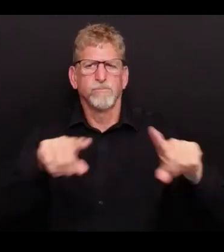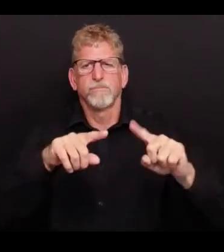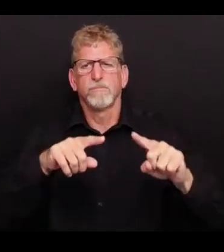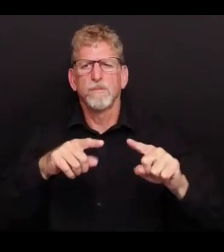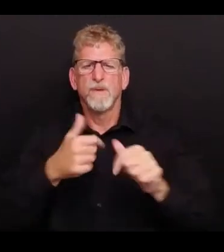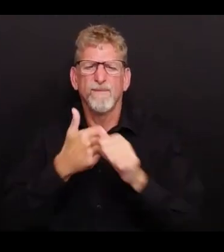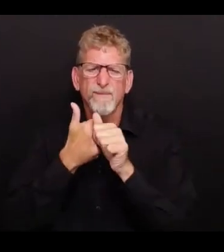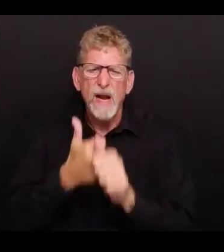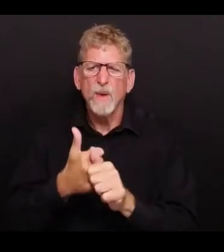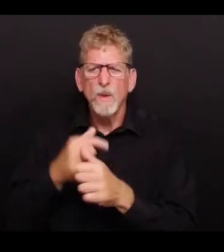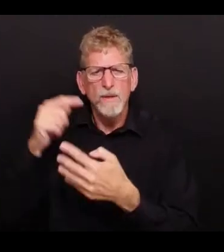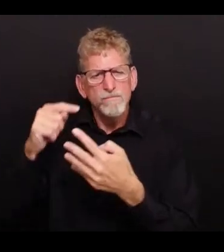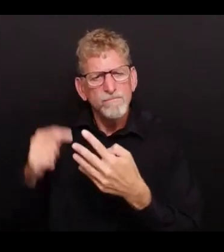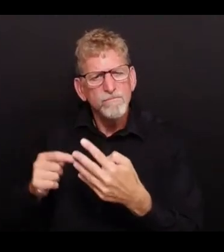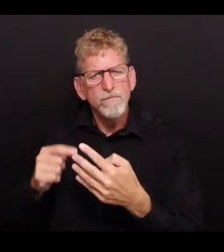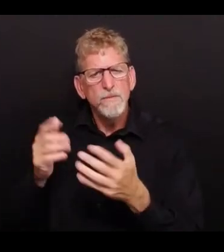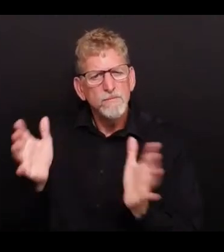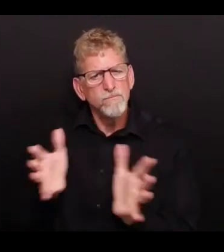science-based